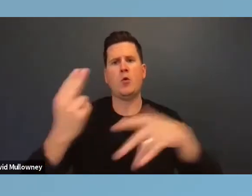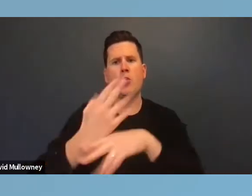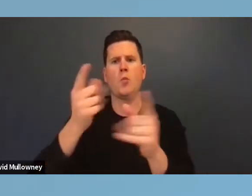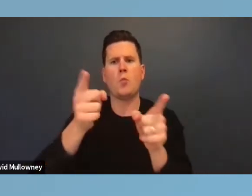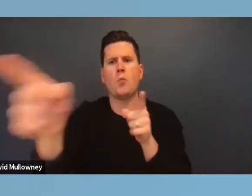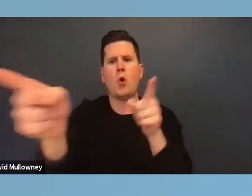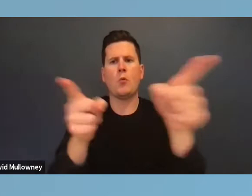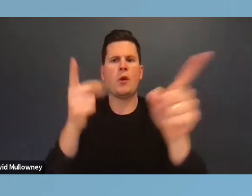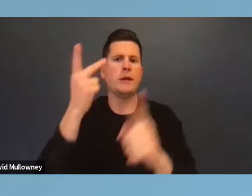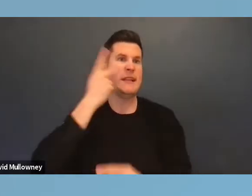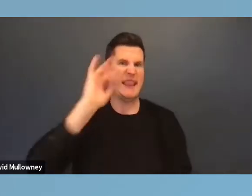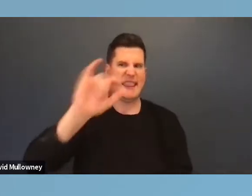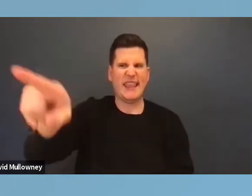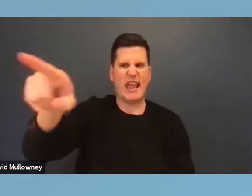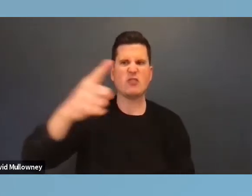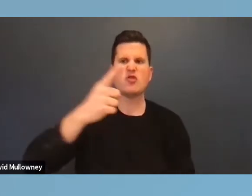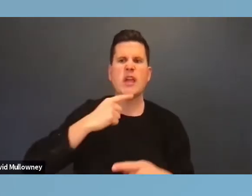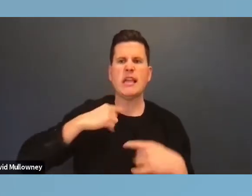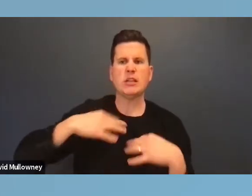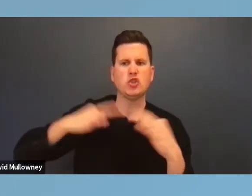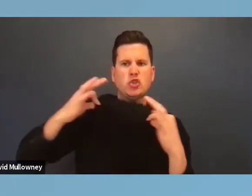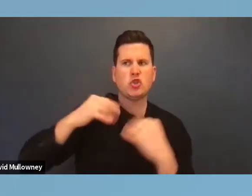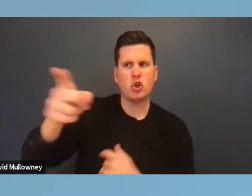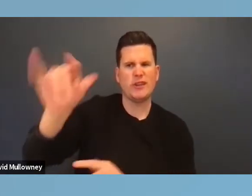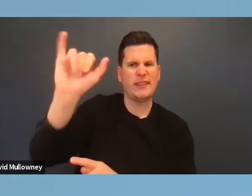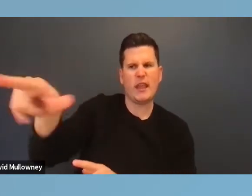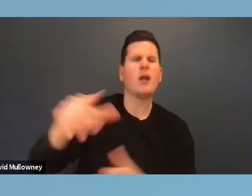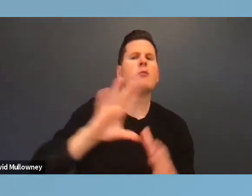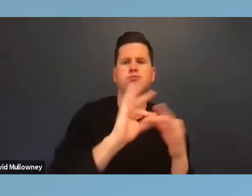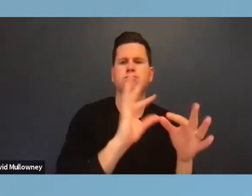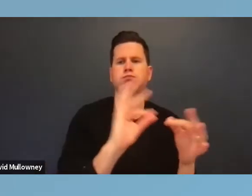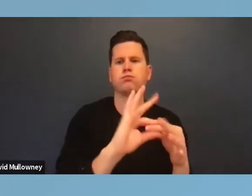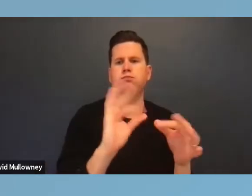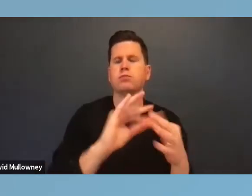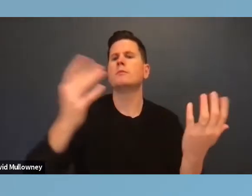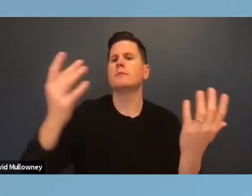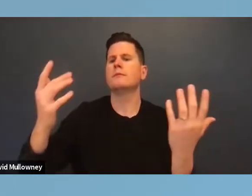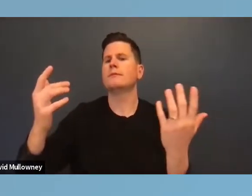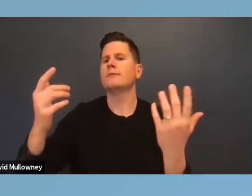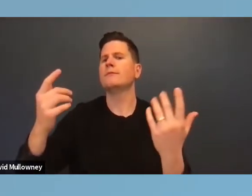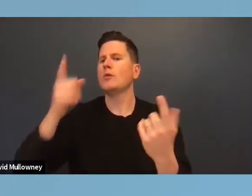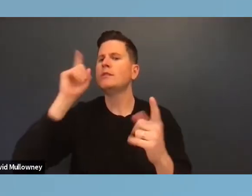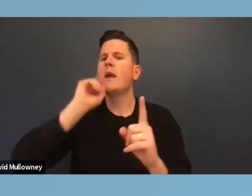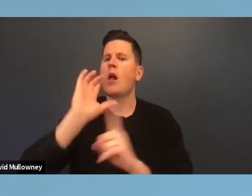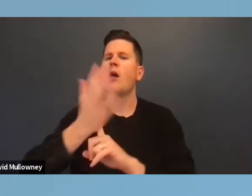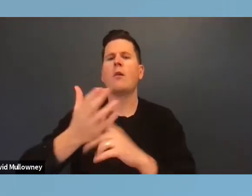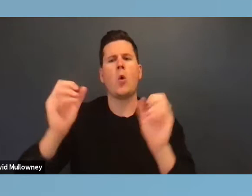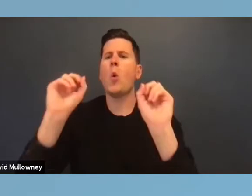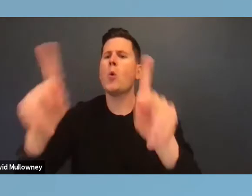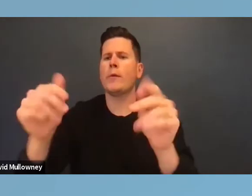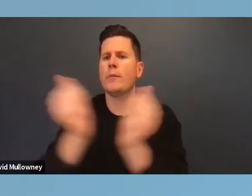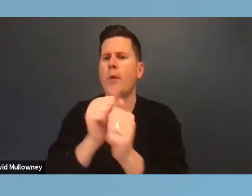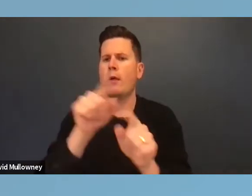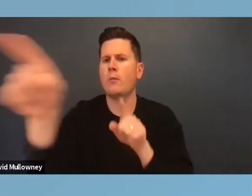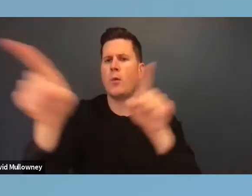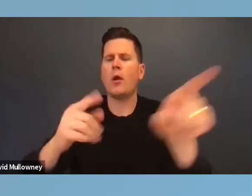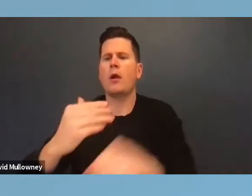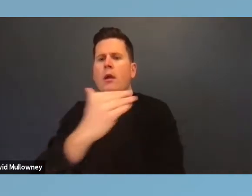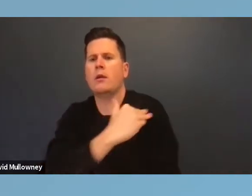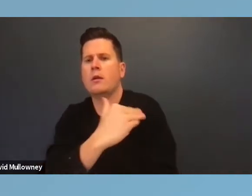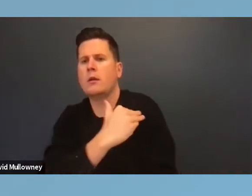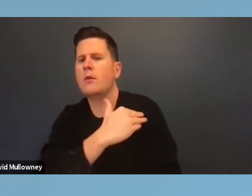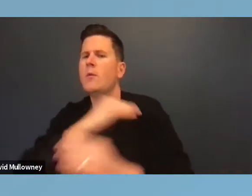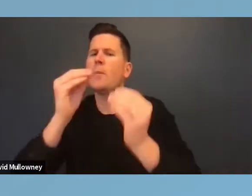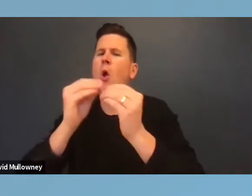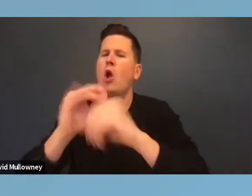We also tend to use pointing. You'll say, look over there, that person in the red shirt, and then comment. In deaf culture, it's